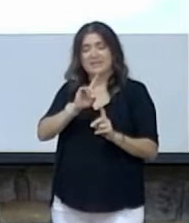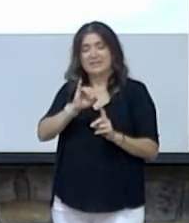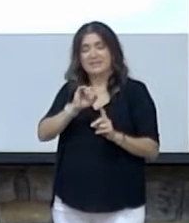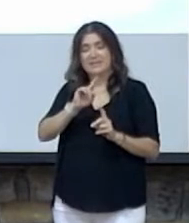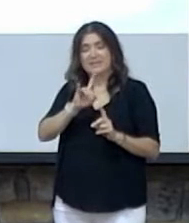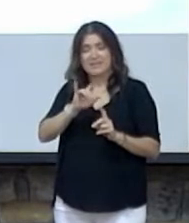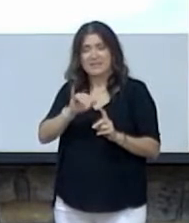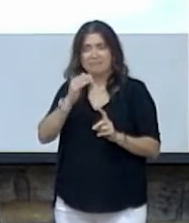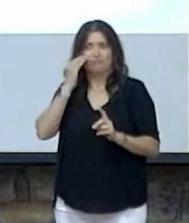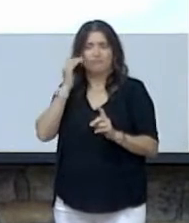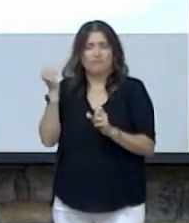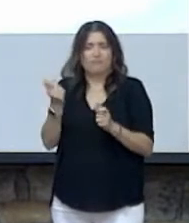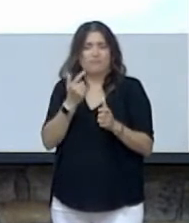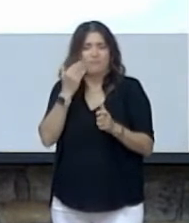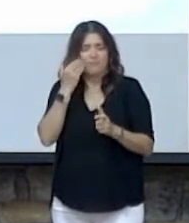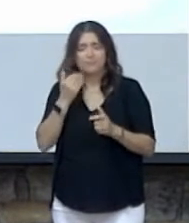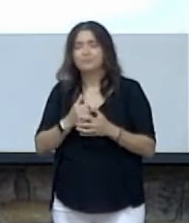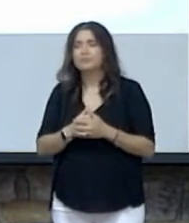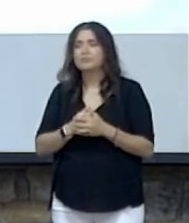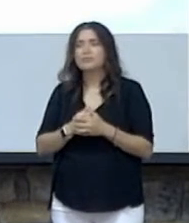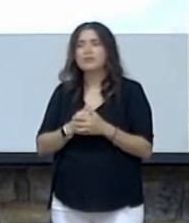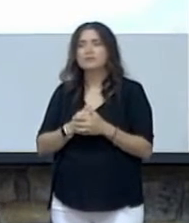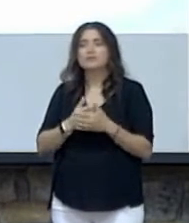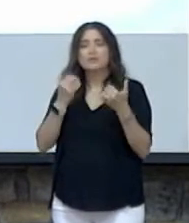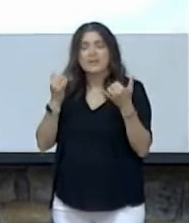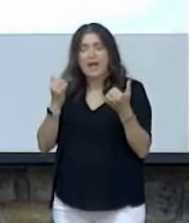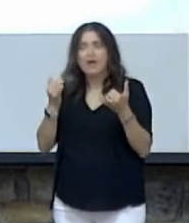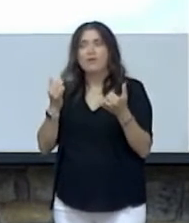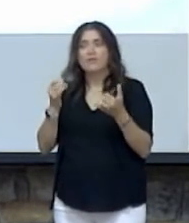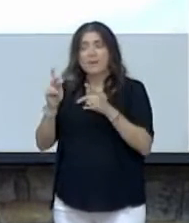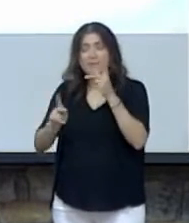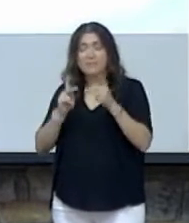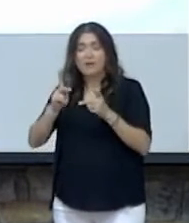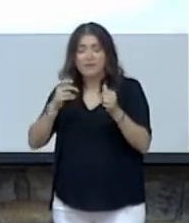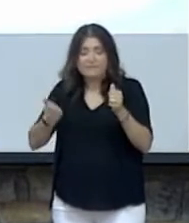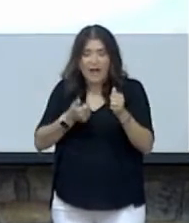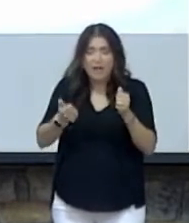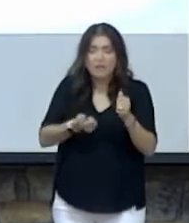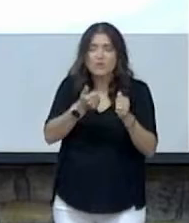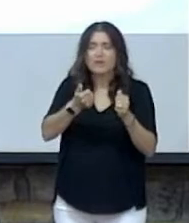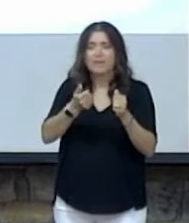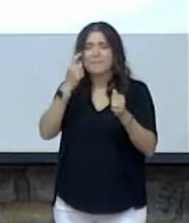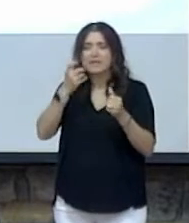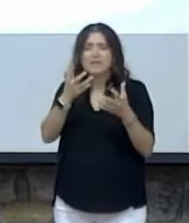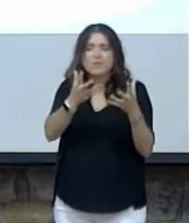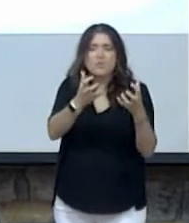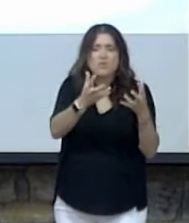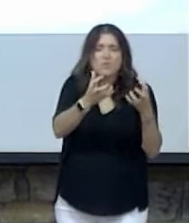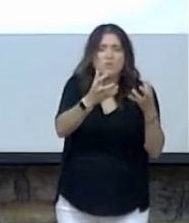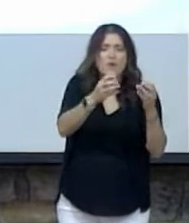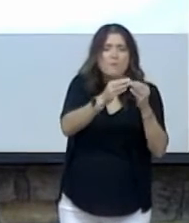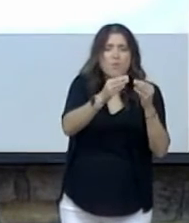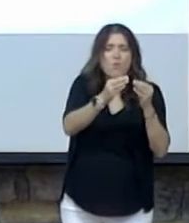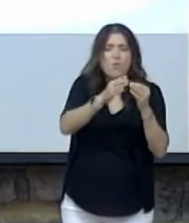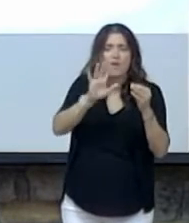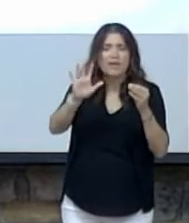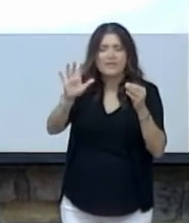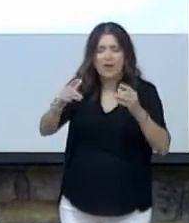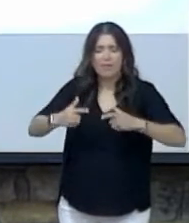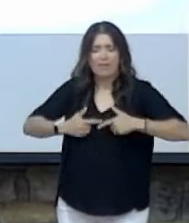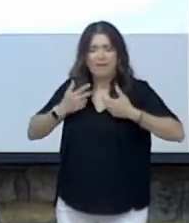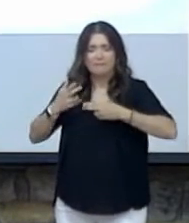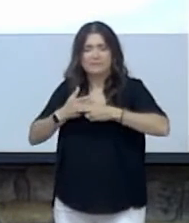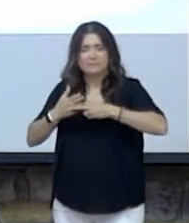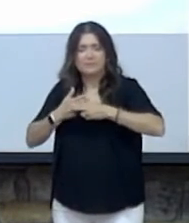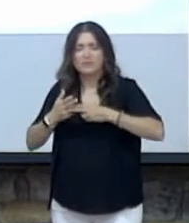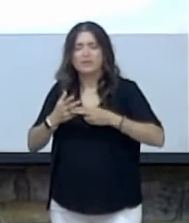follow him for what they can physically get out of it. And so he's trying to challenge them to think more about their lives than just the